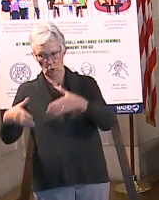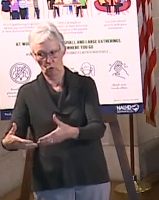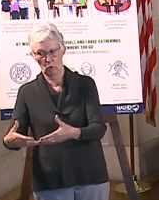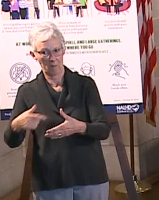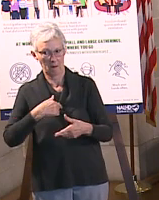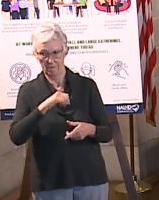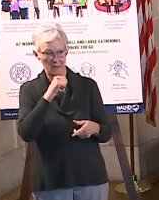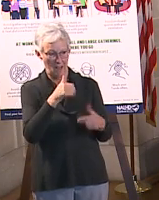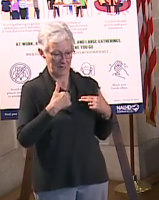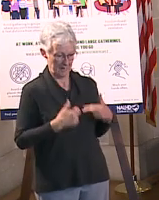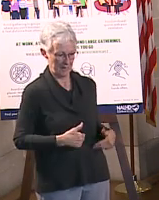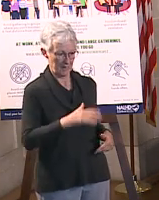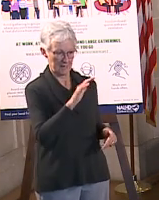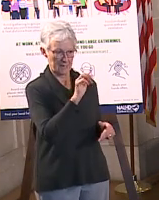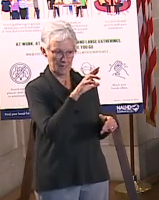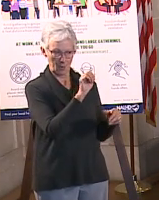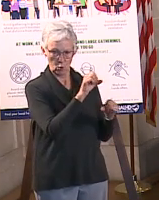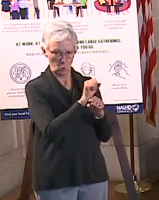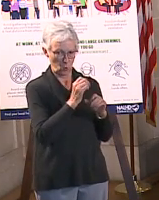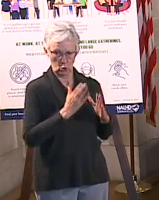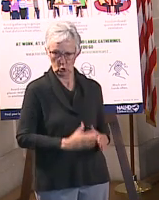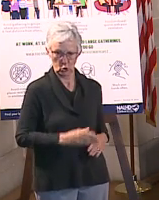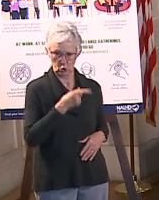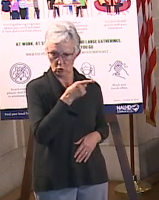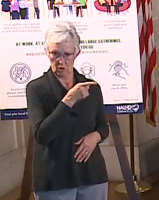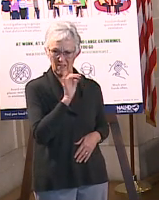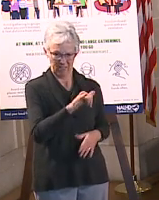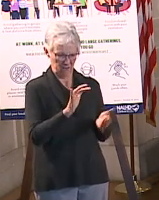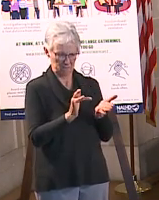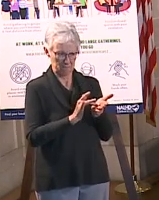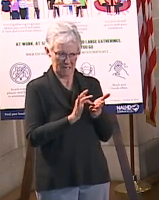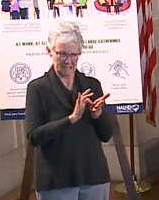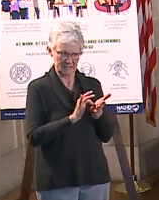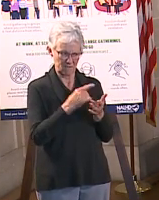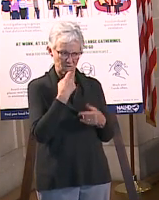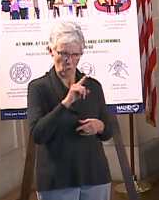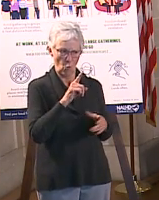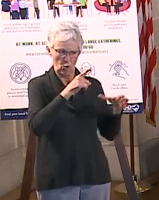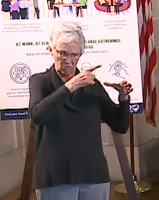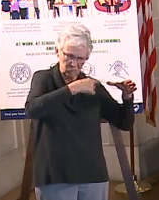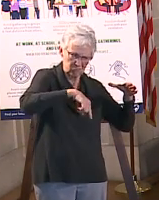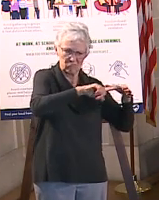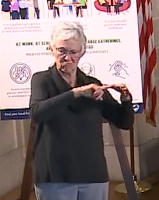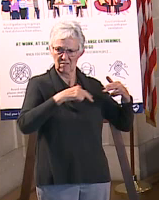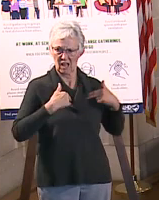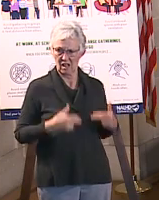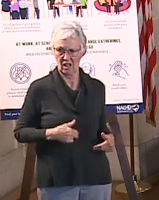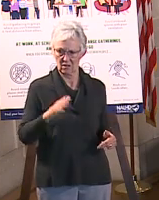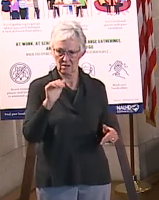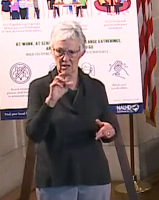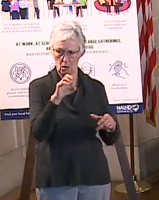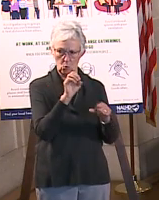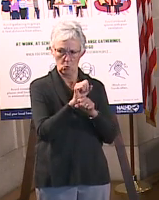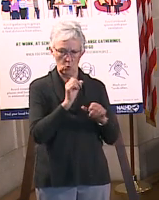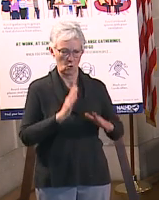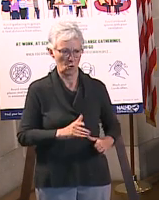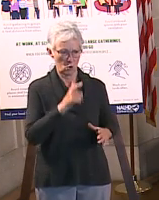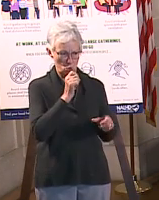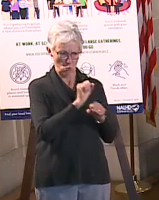We need to preserve certainly those early vaccines for those frontline healthcare workers who are going to be taking care of coronavirus patients. And